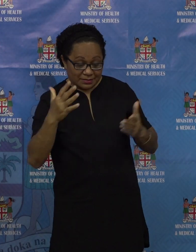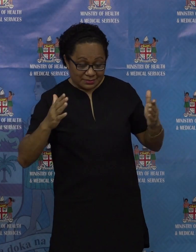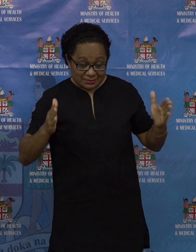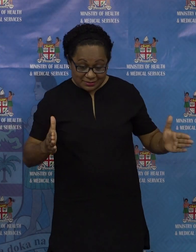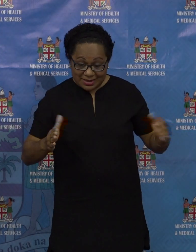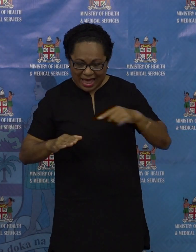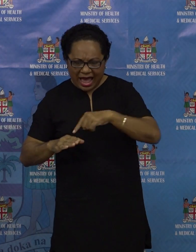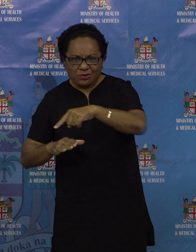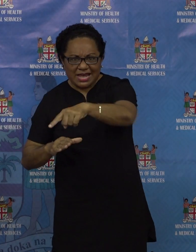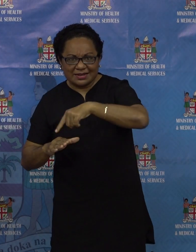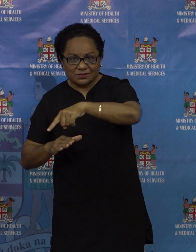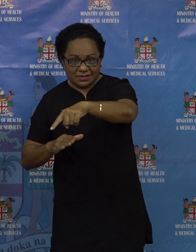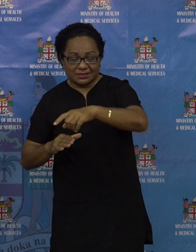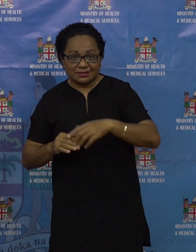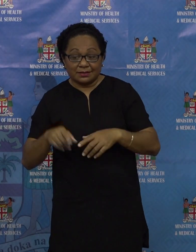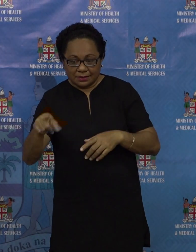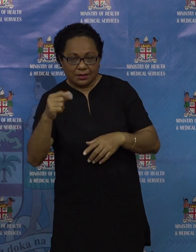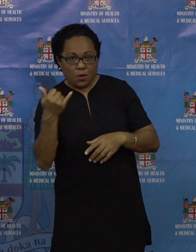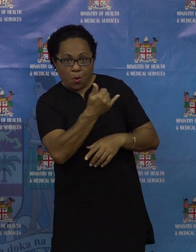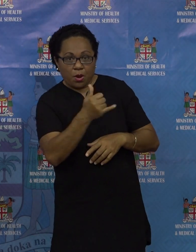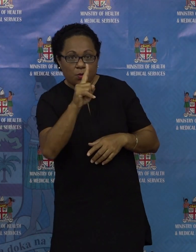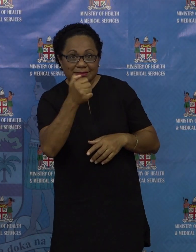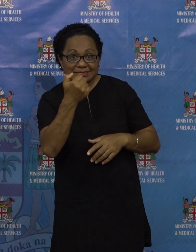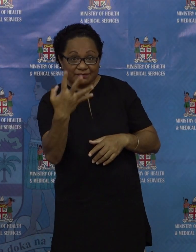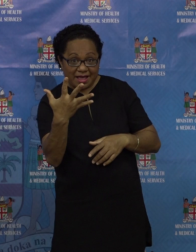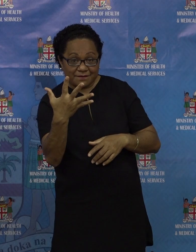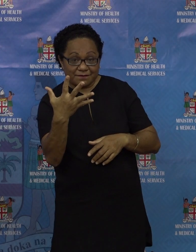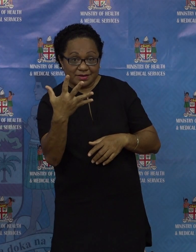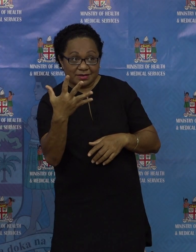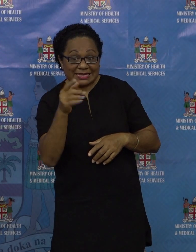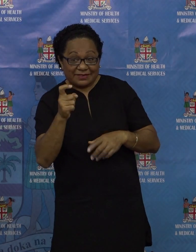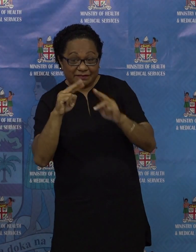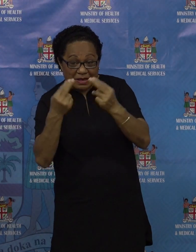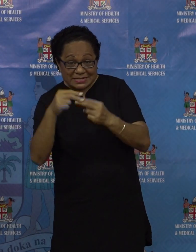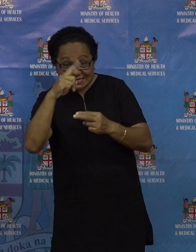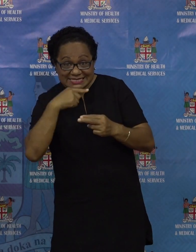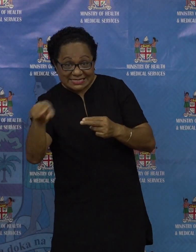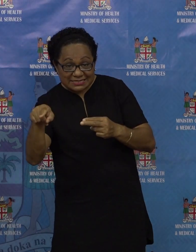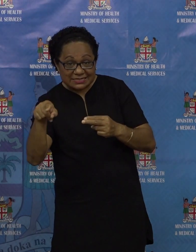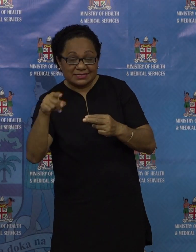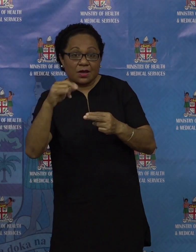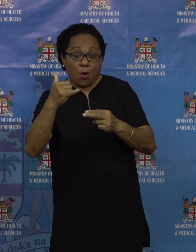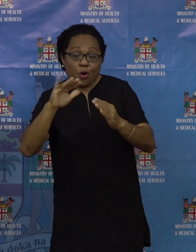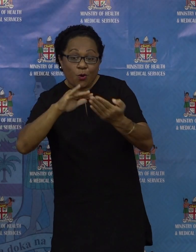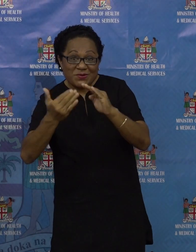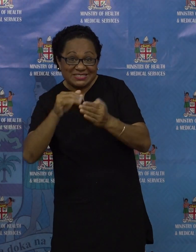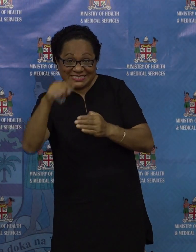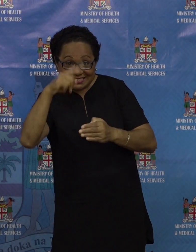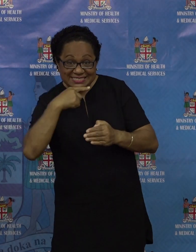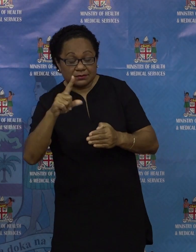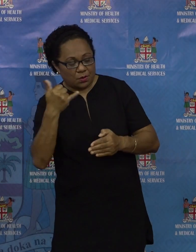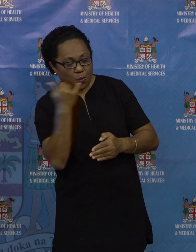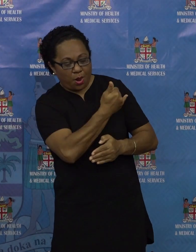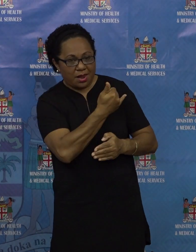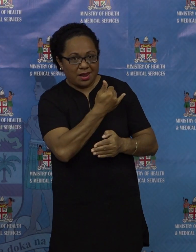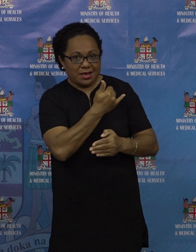And this access will be provided if they call it for either someone who's sick in their household, or anybody in their community, or anybody